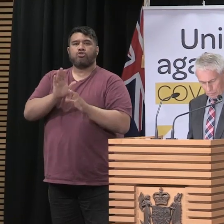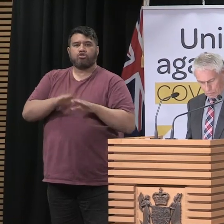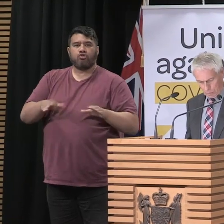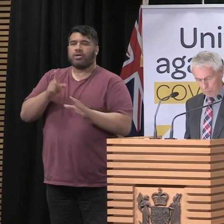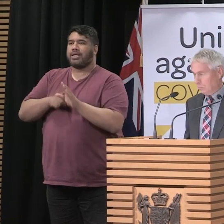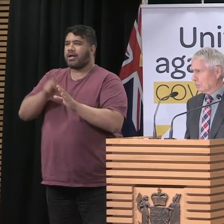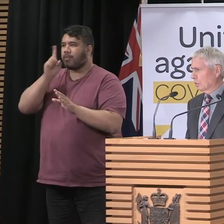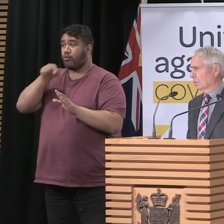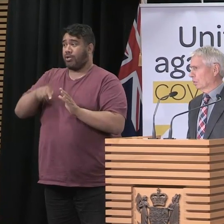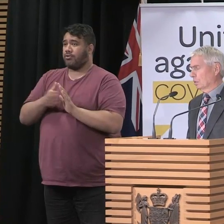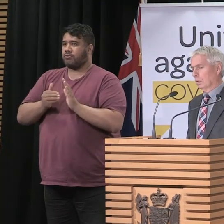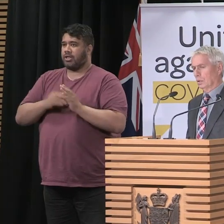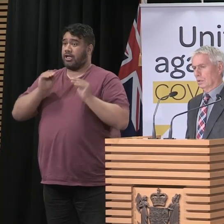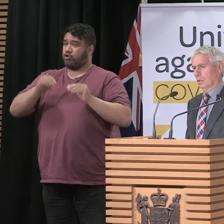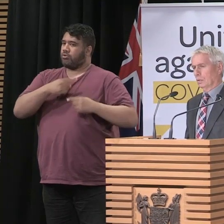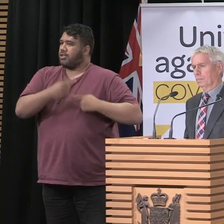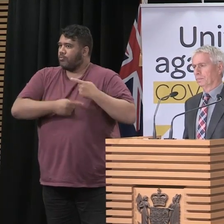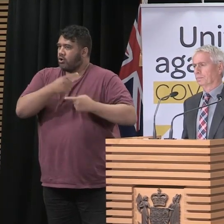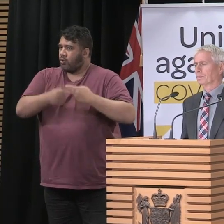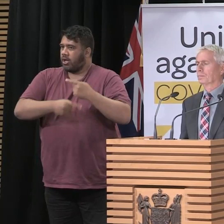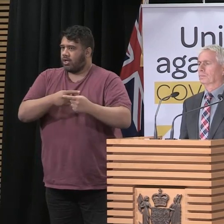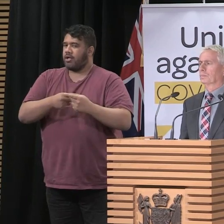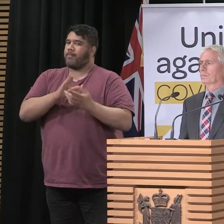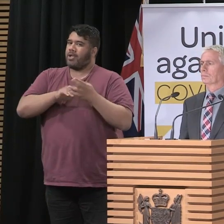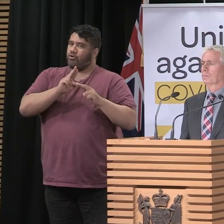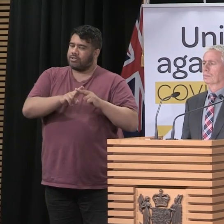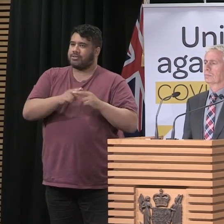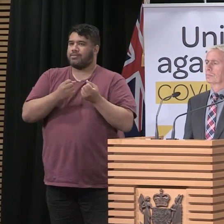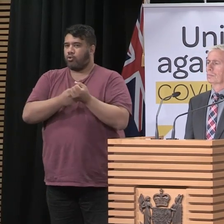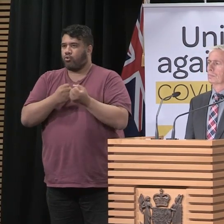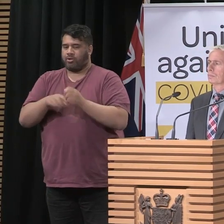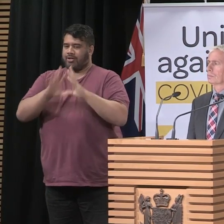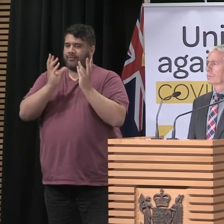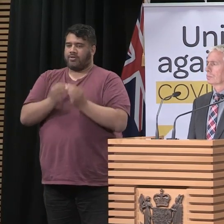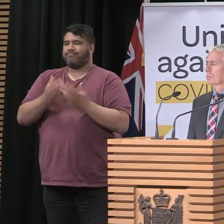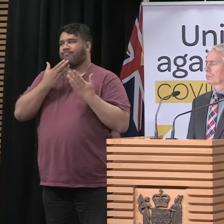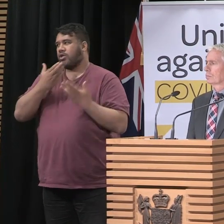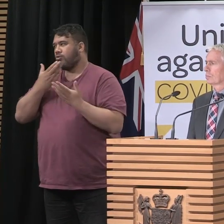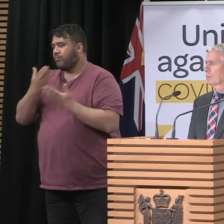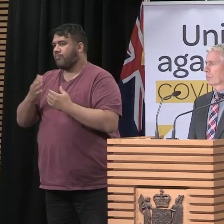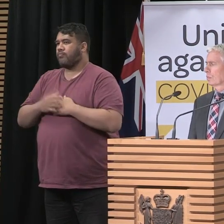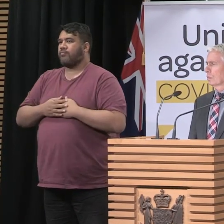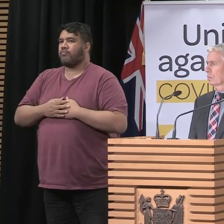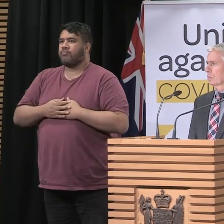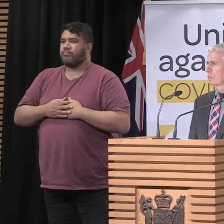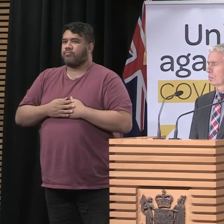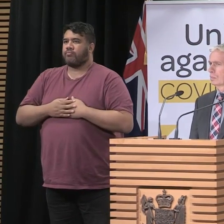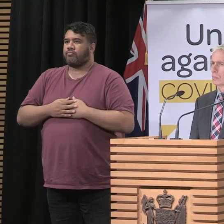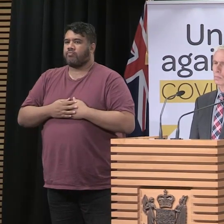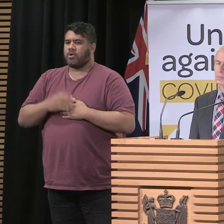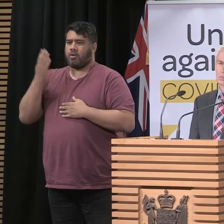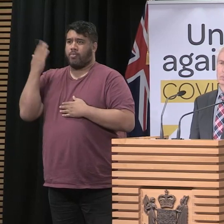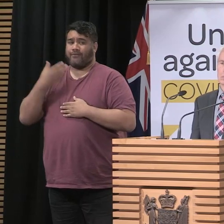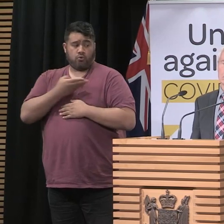able to continue their learning with the support of their parents and caregivers. I also want to iterate John's